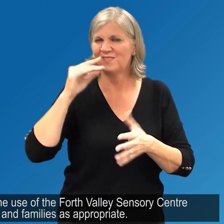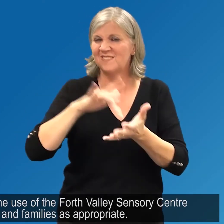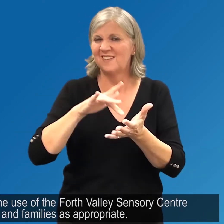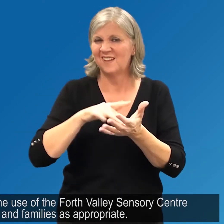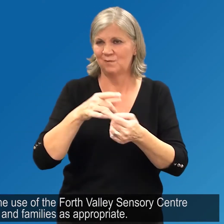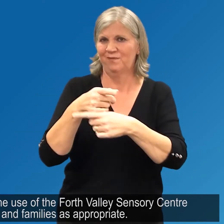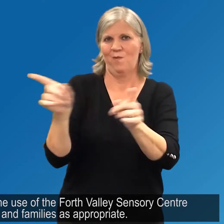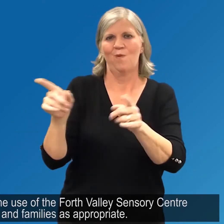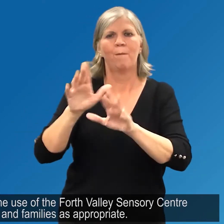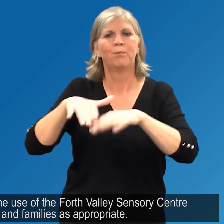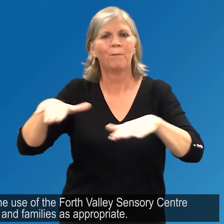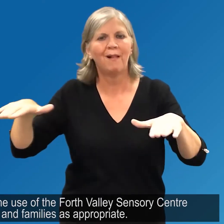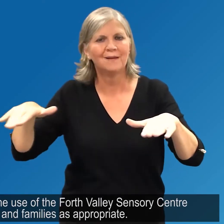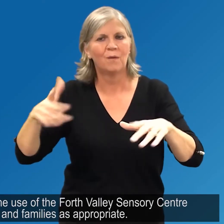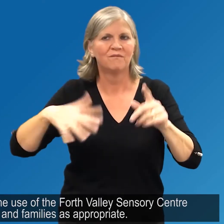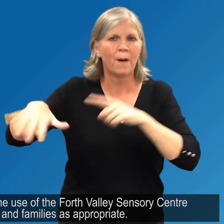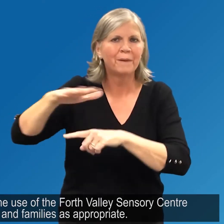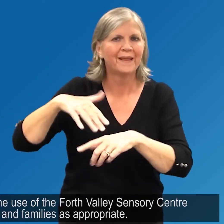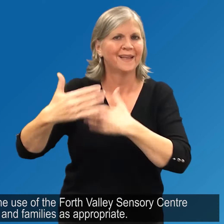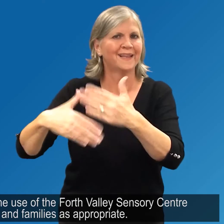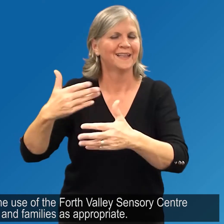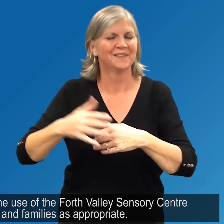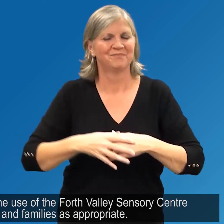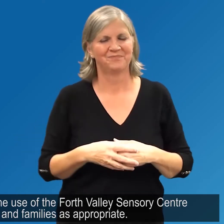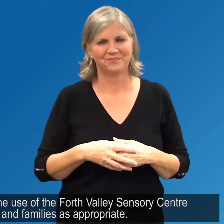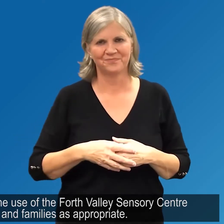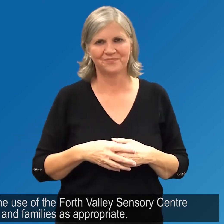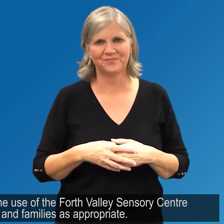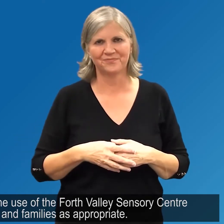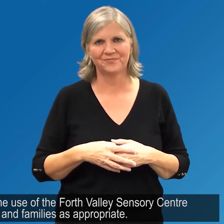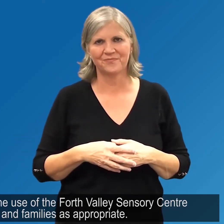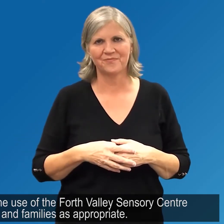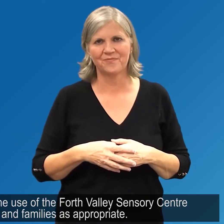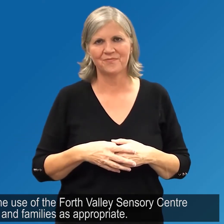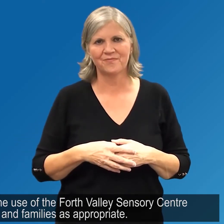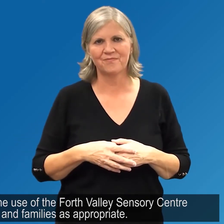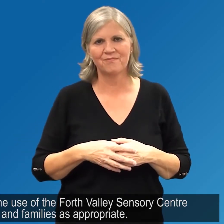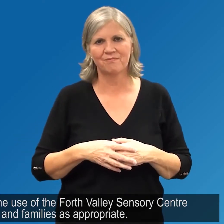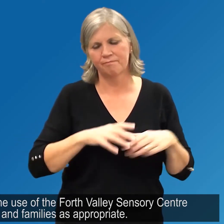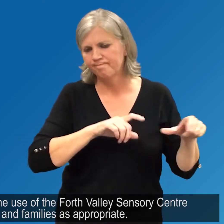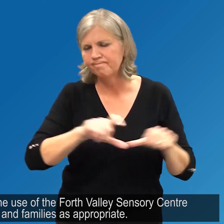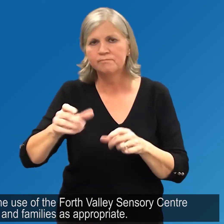Continue to promote the use of Forth Valley Sensory Centre to pupils and families as appropriate.